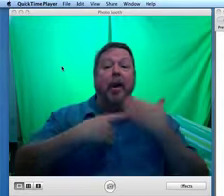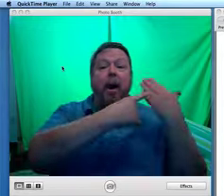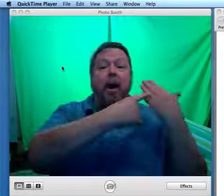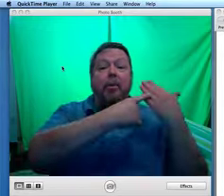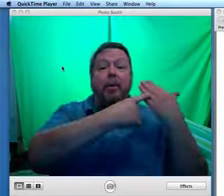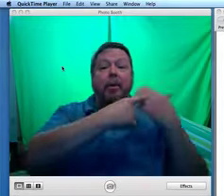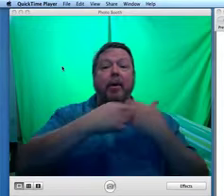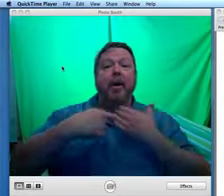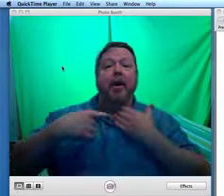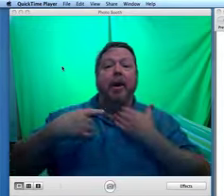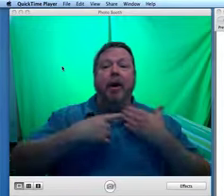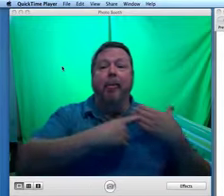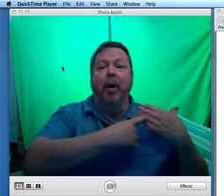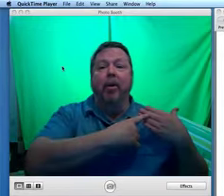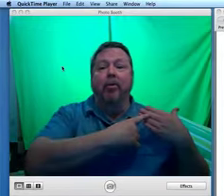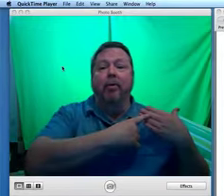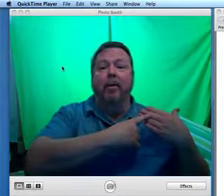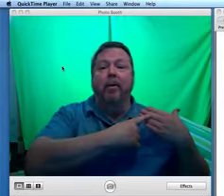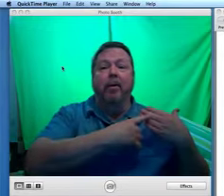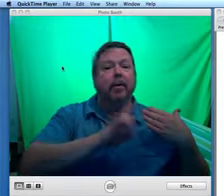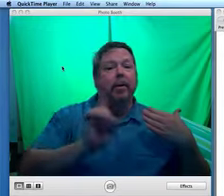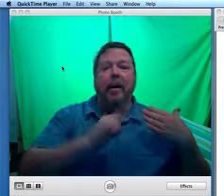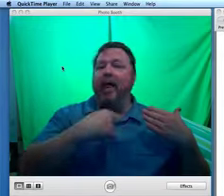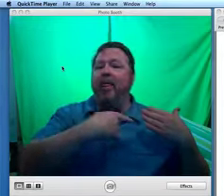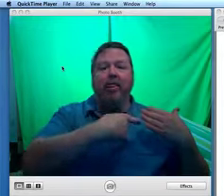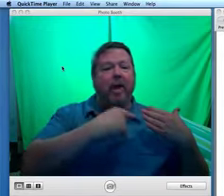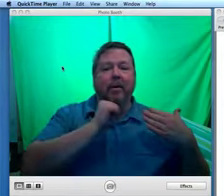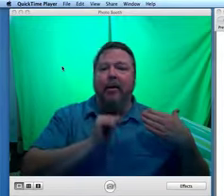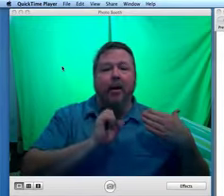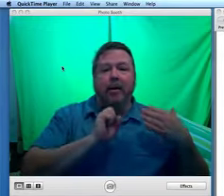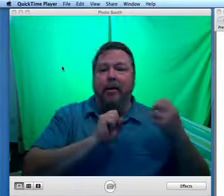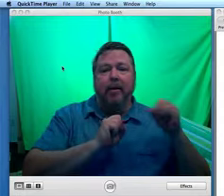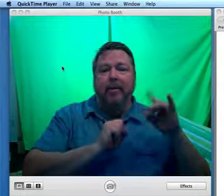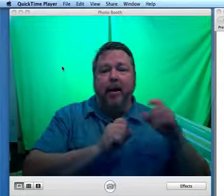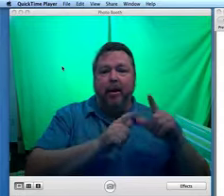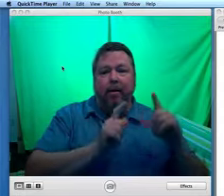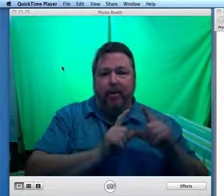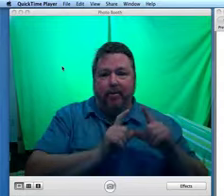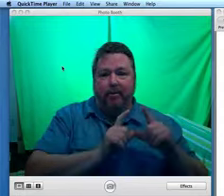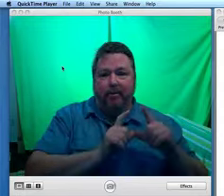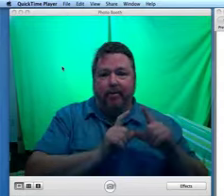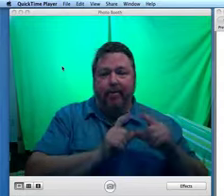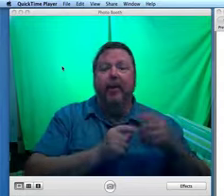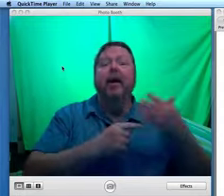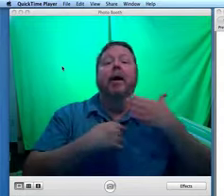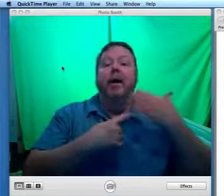coming up, they come out. That's not the side location.